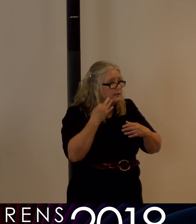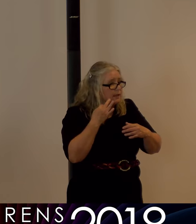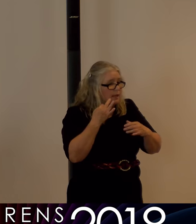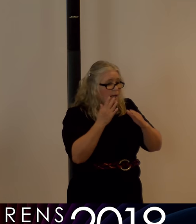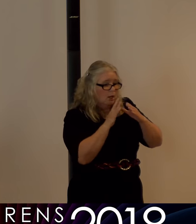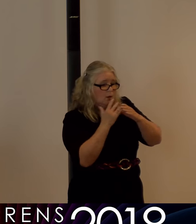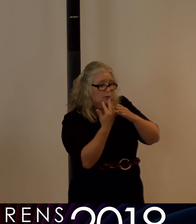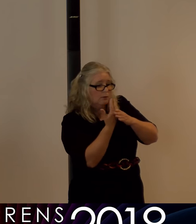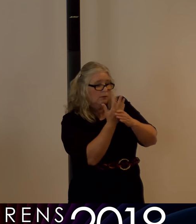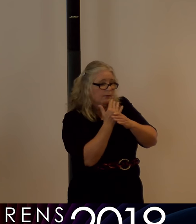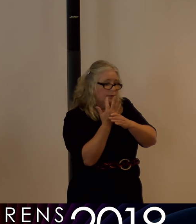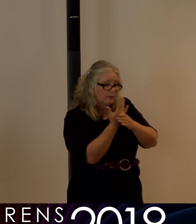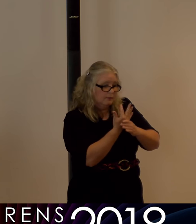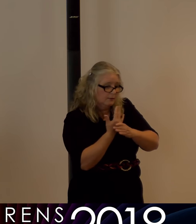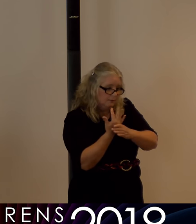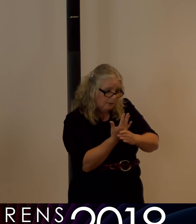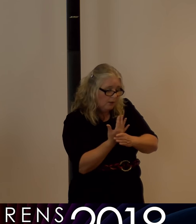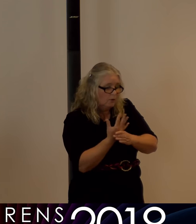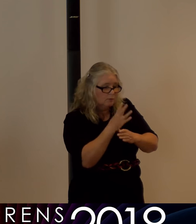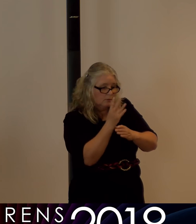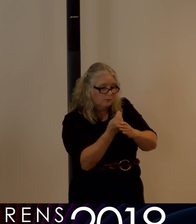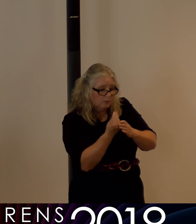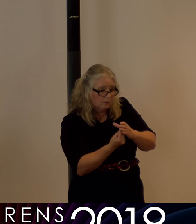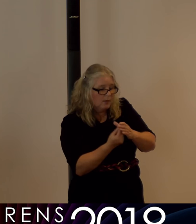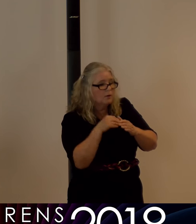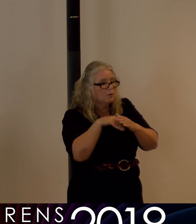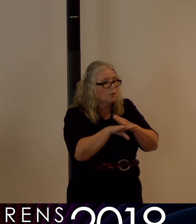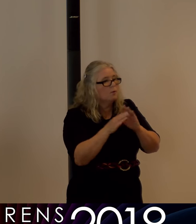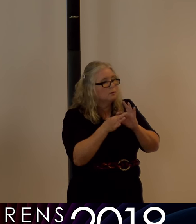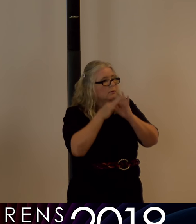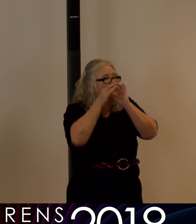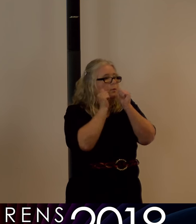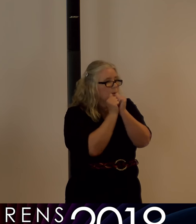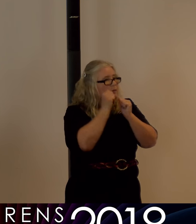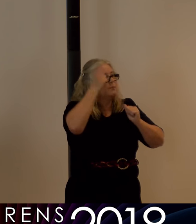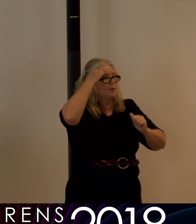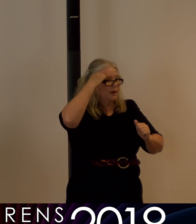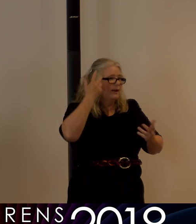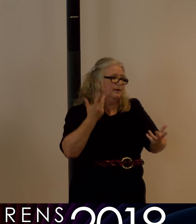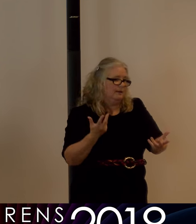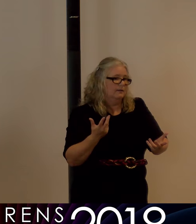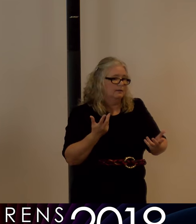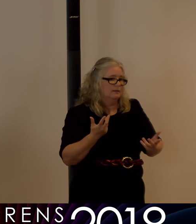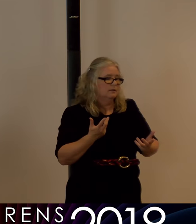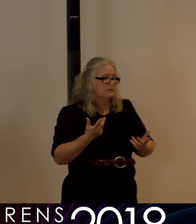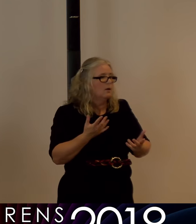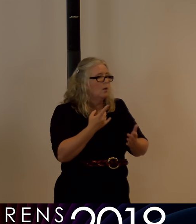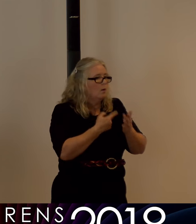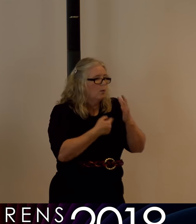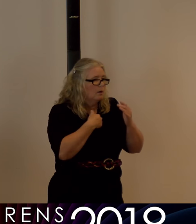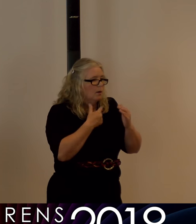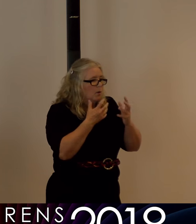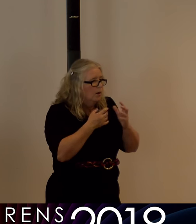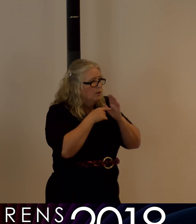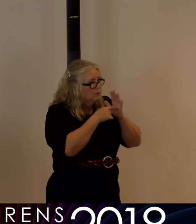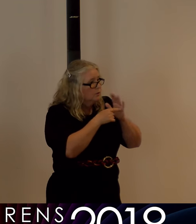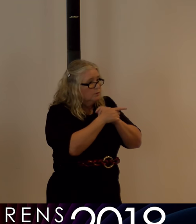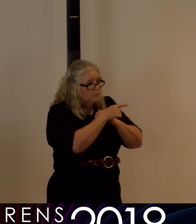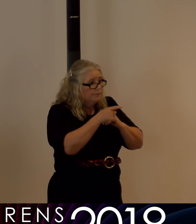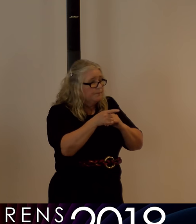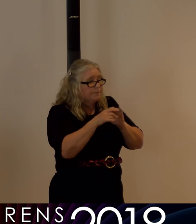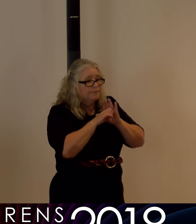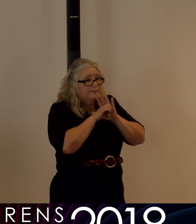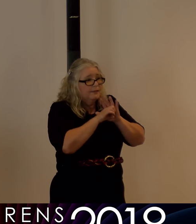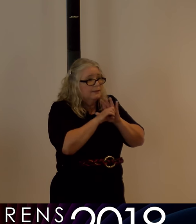that gets converted to an electrical signal that then goes on to the brain. Okay? So what I want to show you are some examples